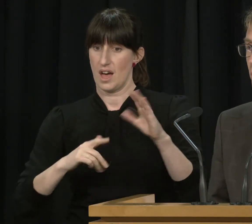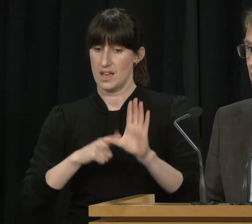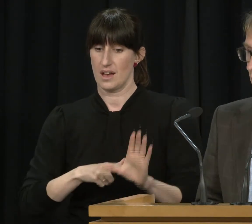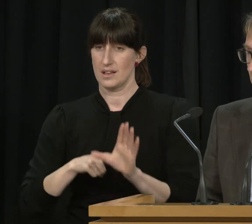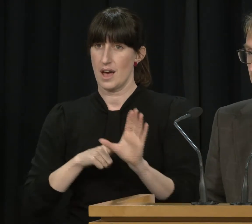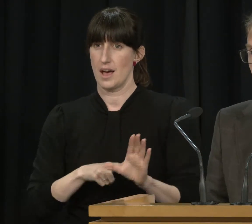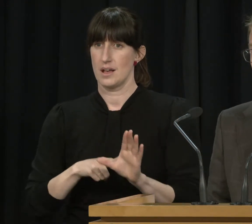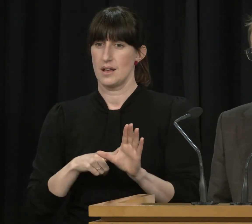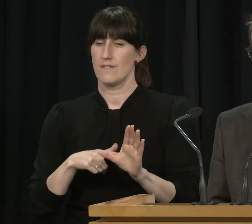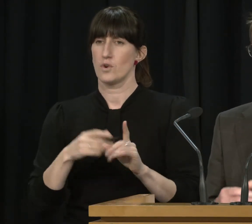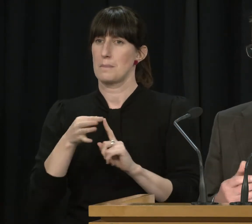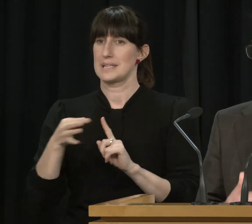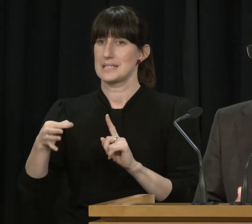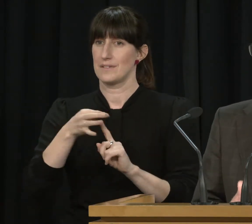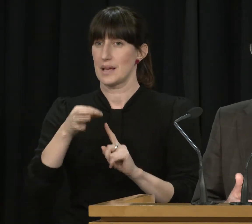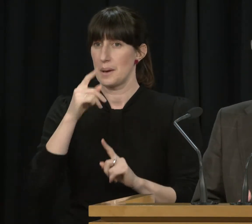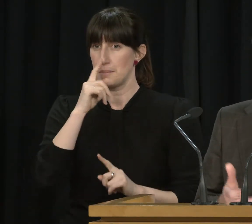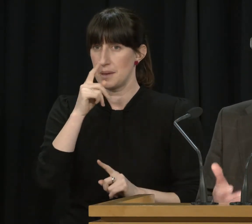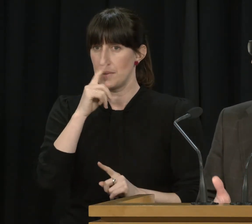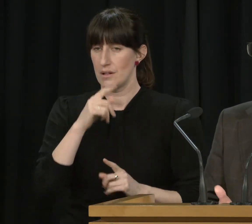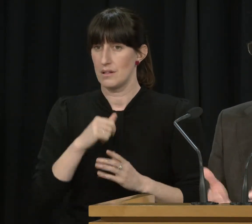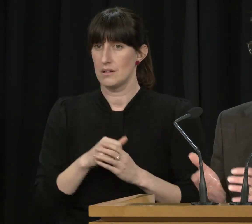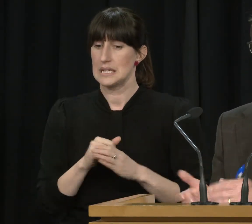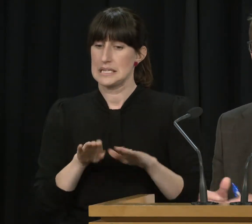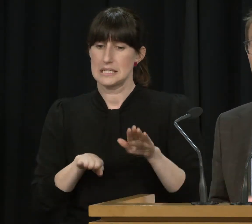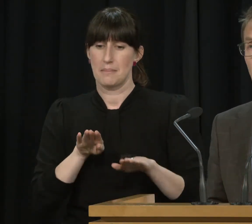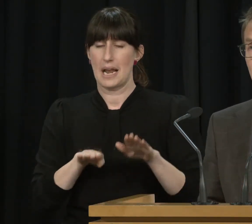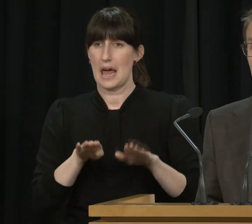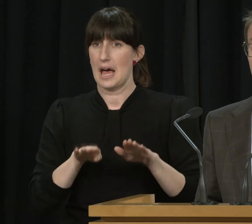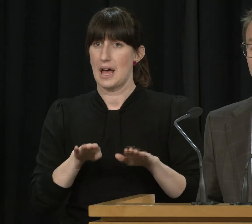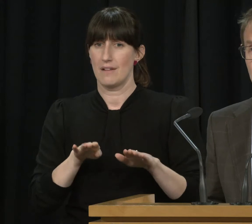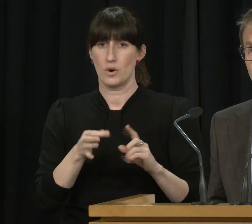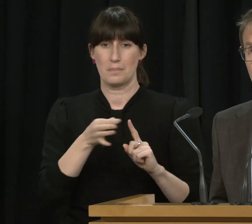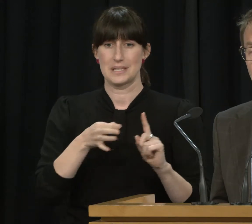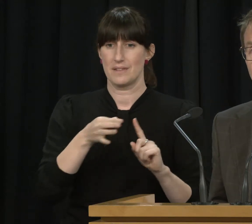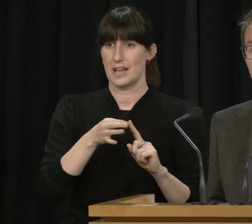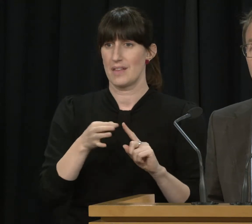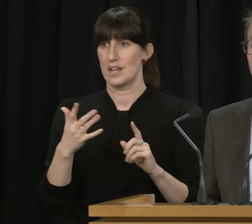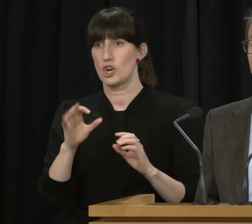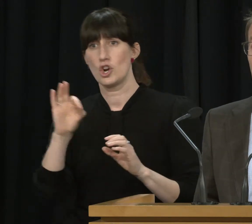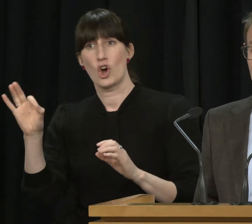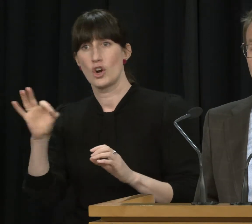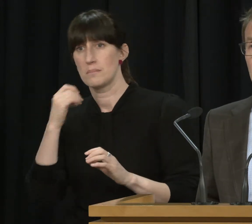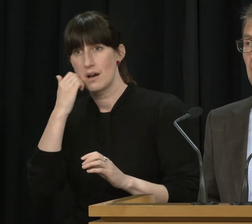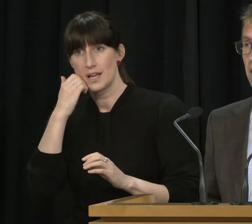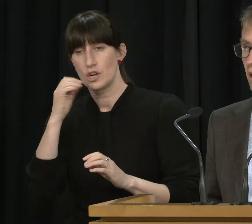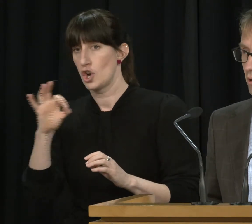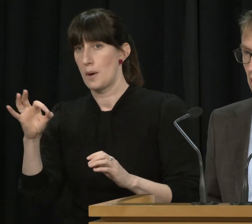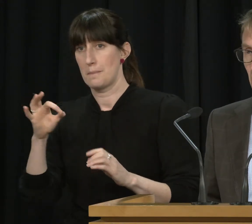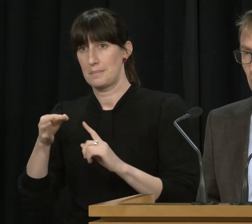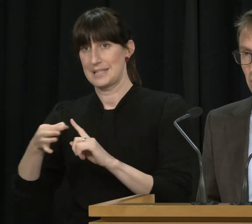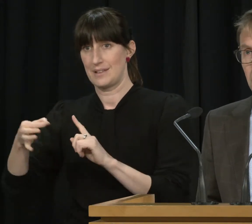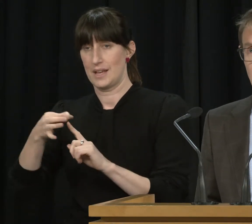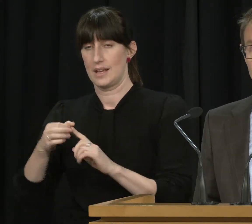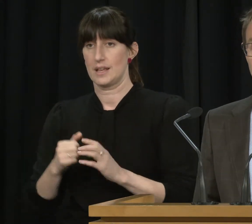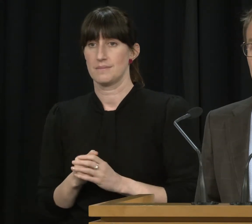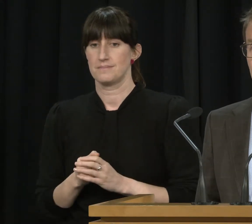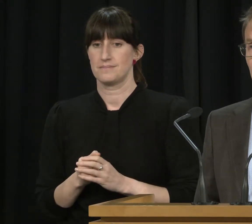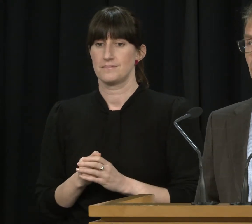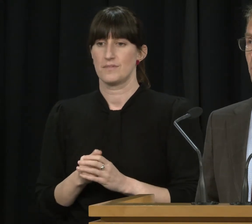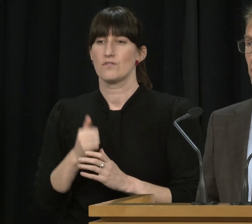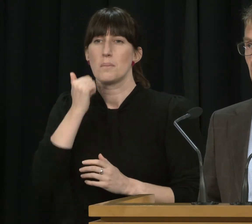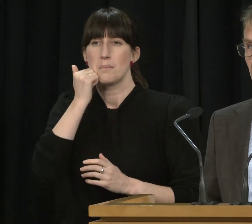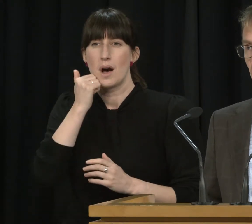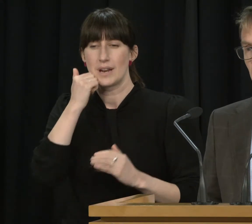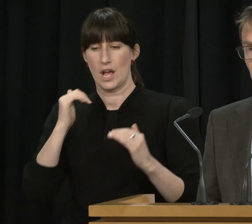vaccination for Pacific people are very similar to or higher than non-Māori, non-Pacific. For Māori, they are currently lower, but